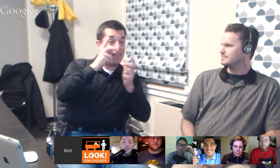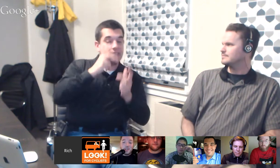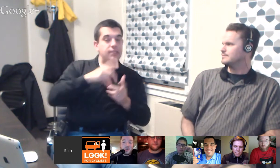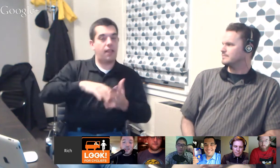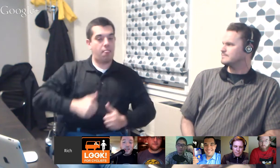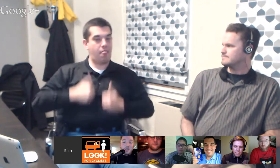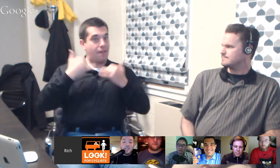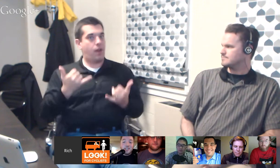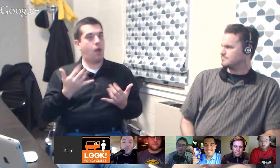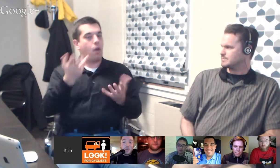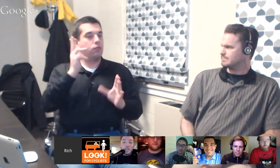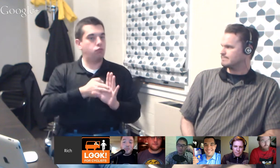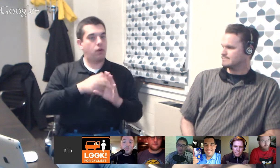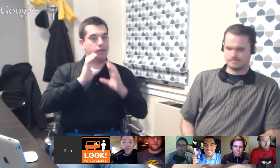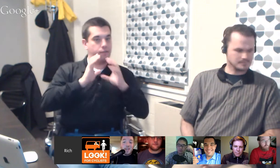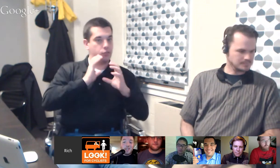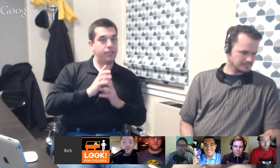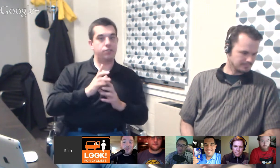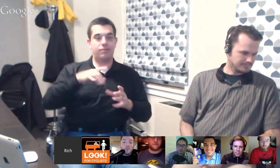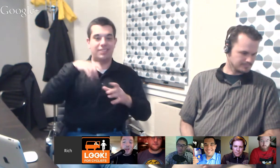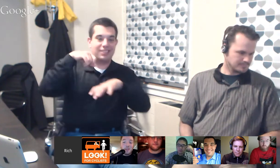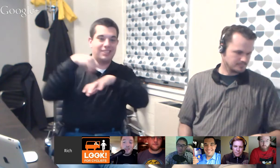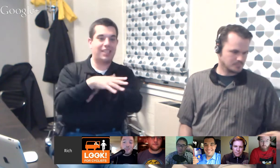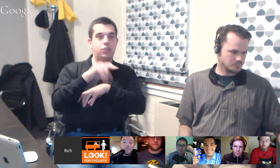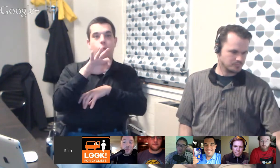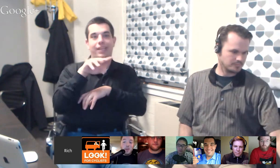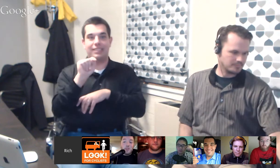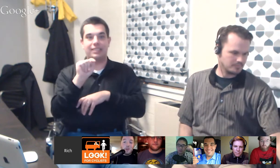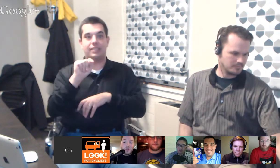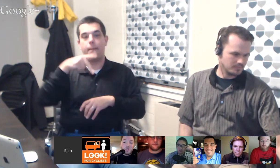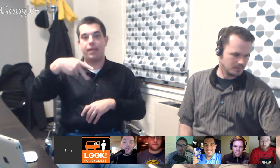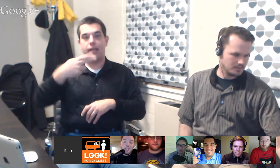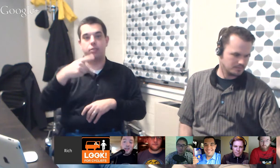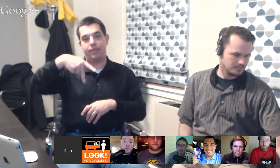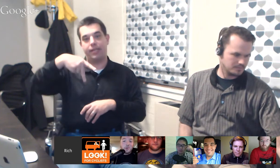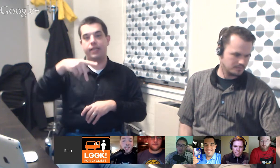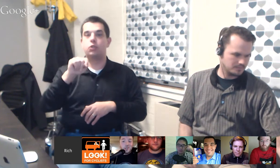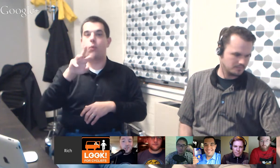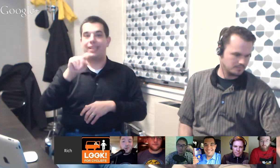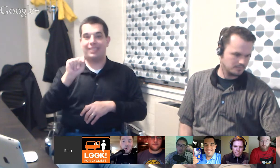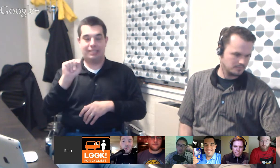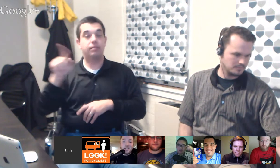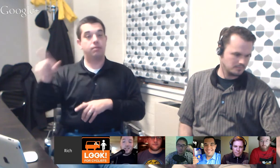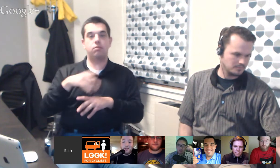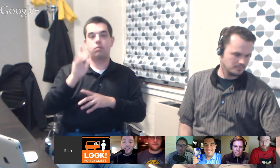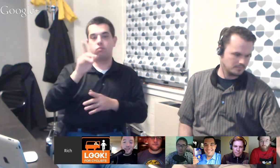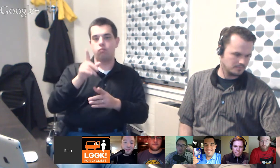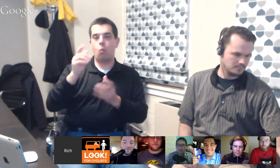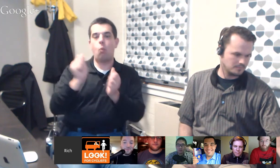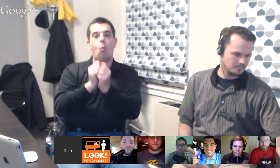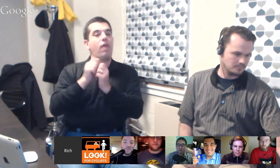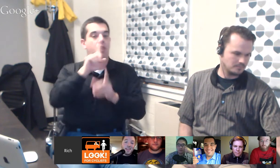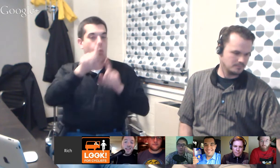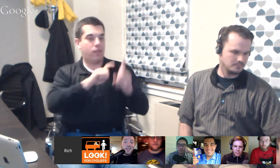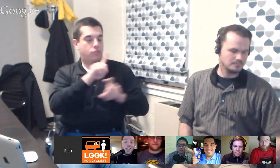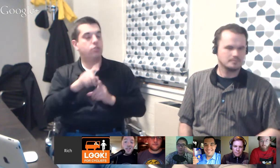the conversation, send a tweet to PHP Roundtable with a question, and we'll try to get your question answered if we